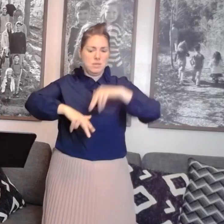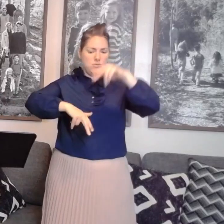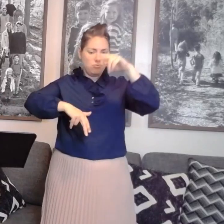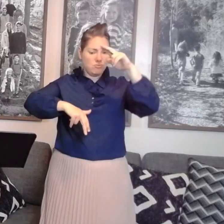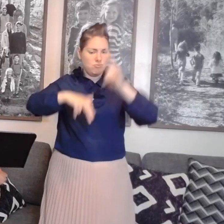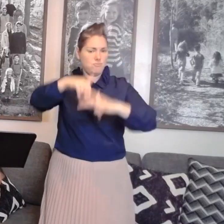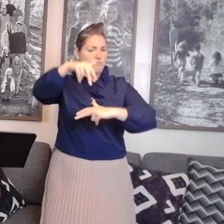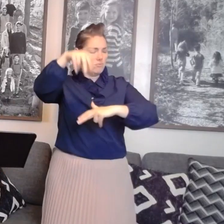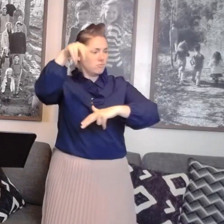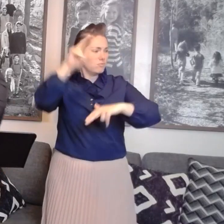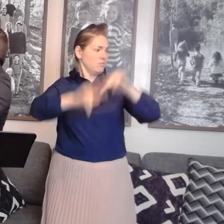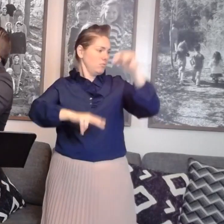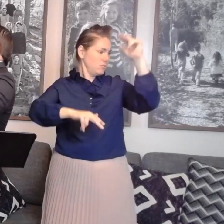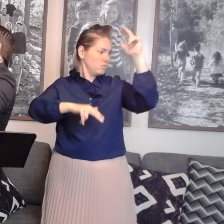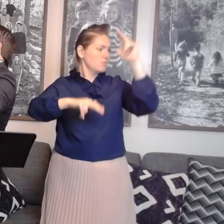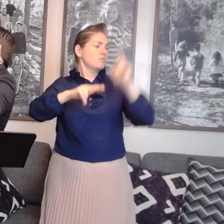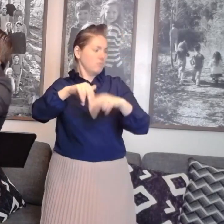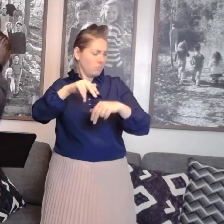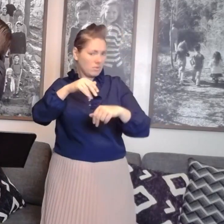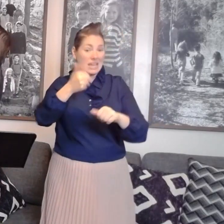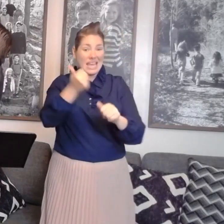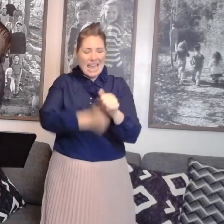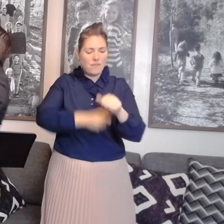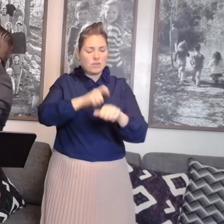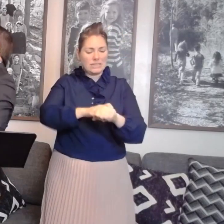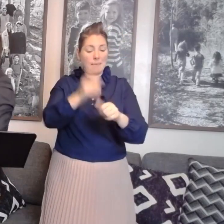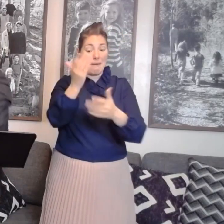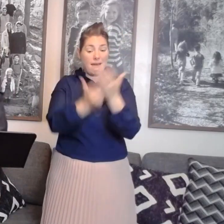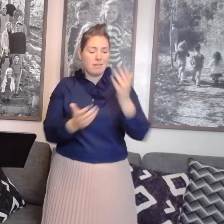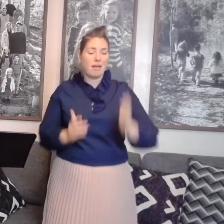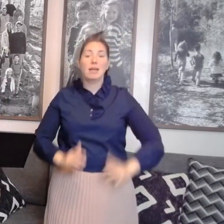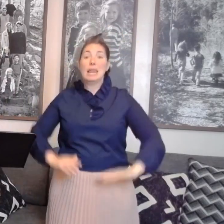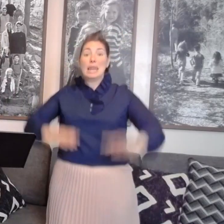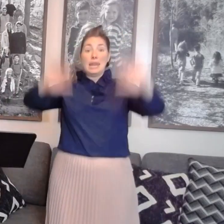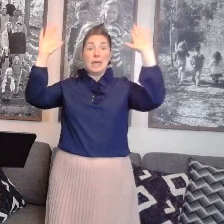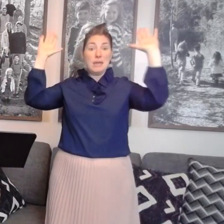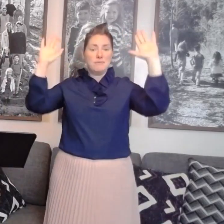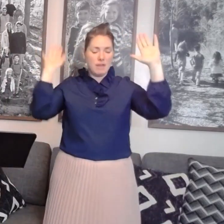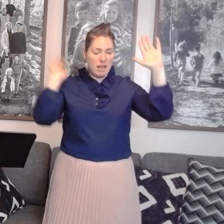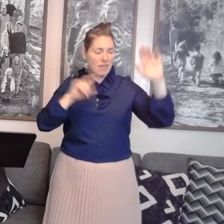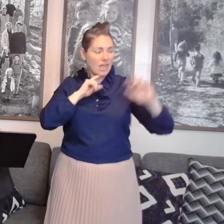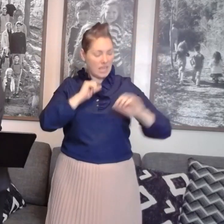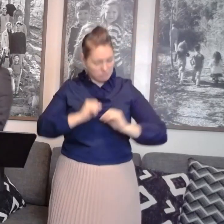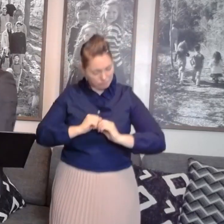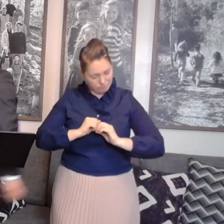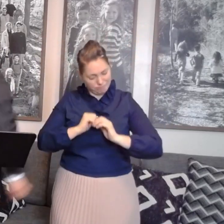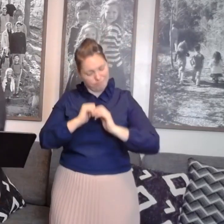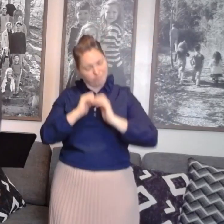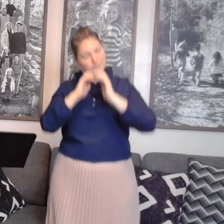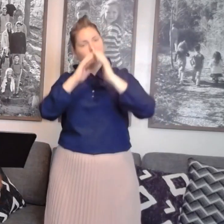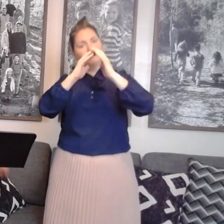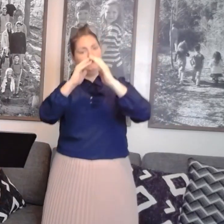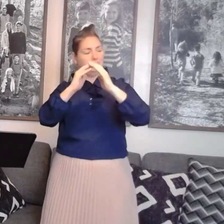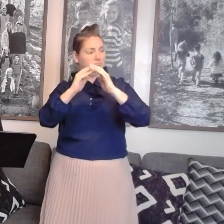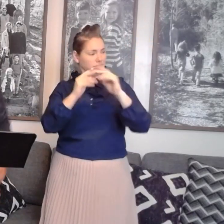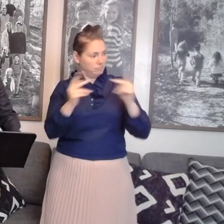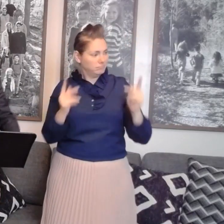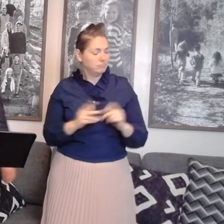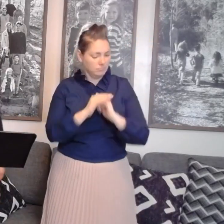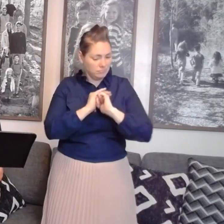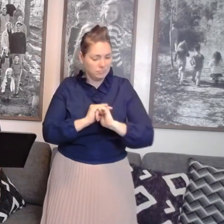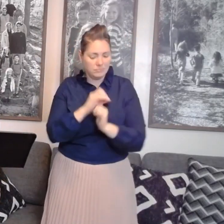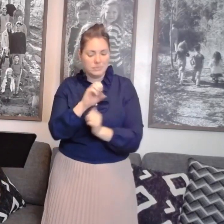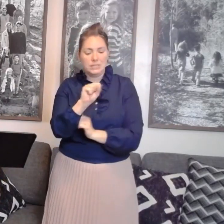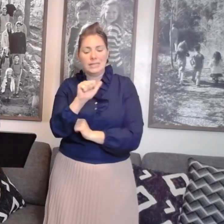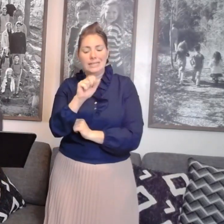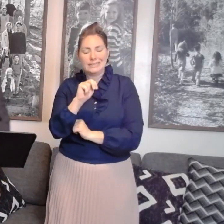Hallelujah. A sanctuary. Every time you lift your hands, you are building God a sanctuary. Amen.